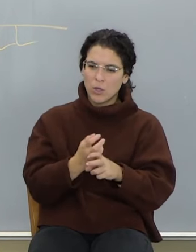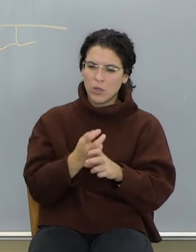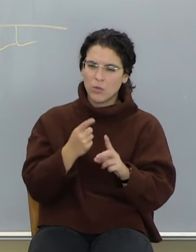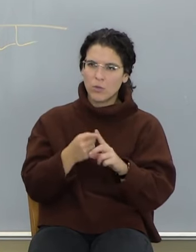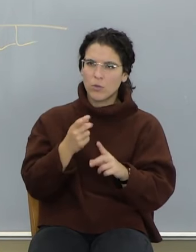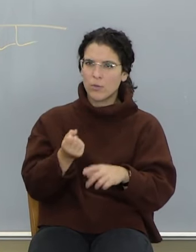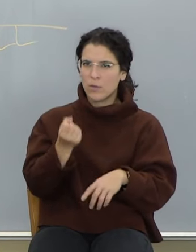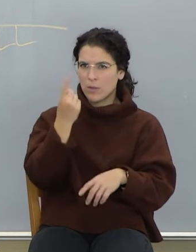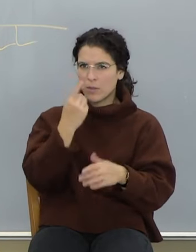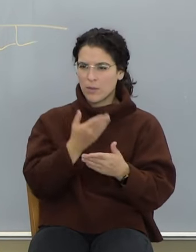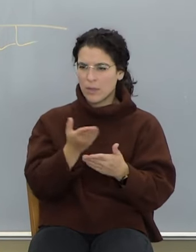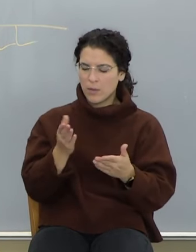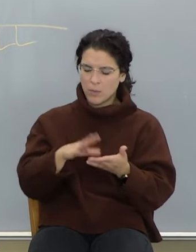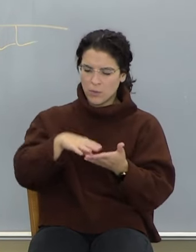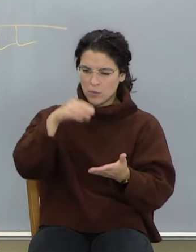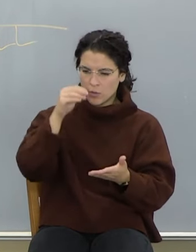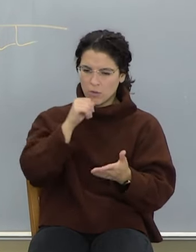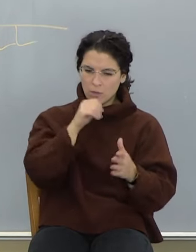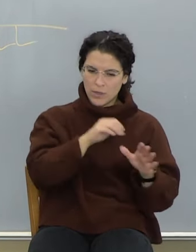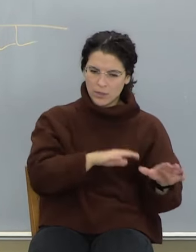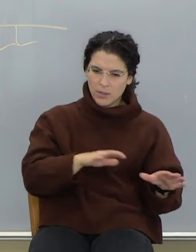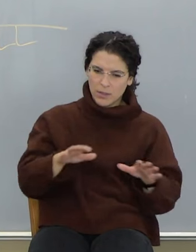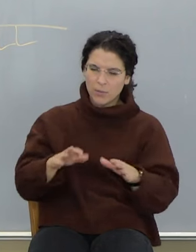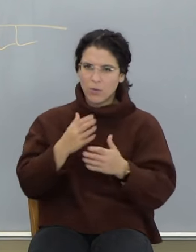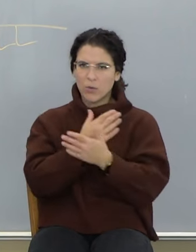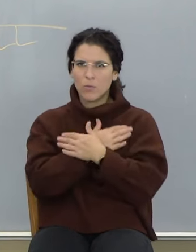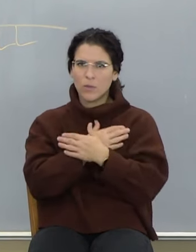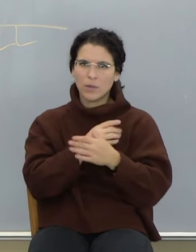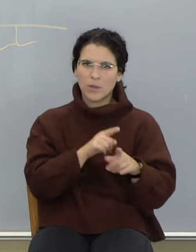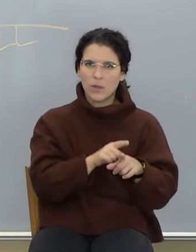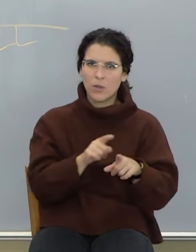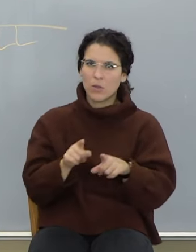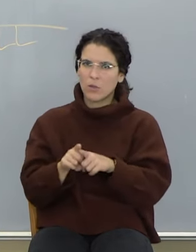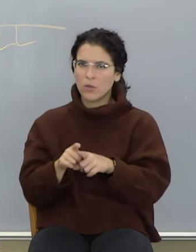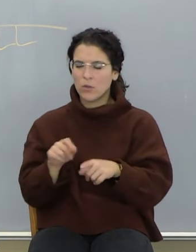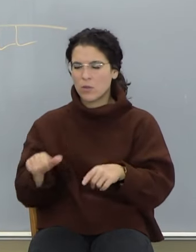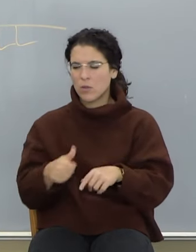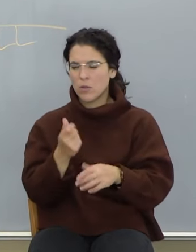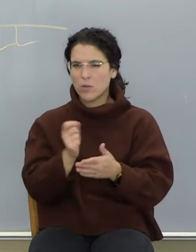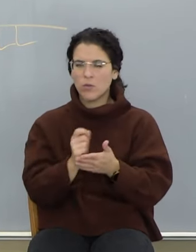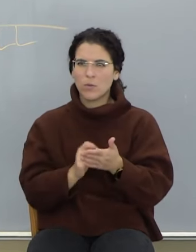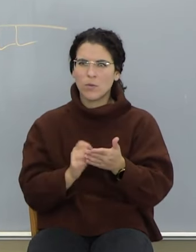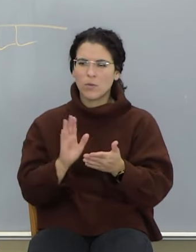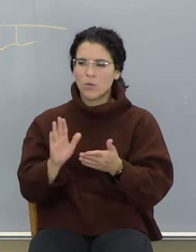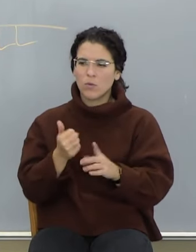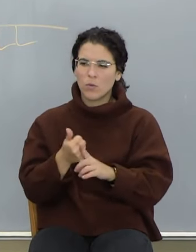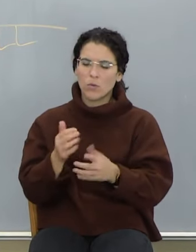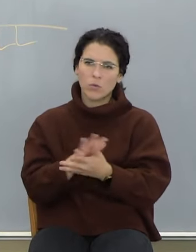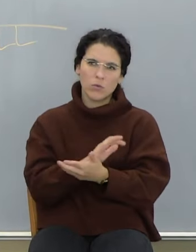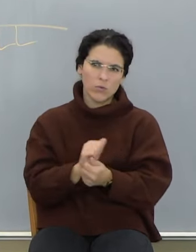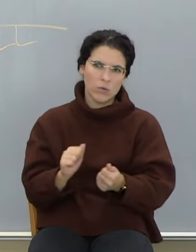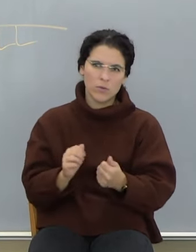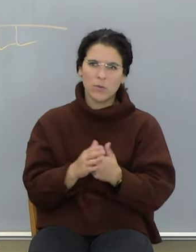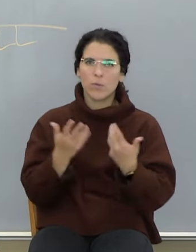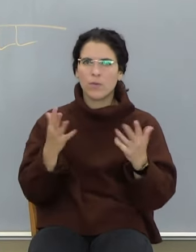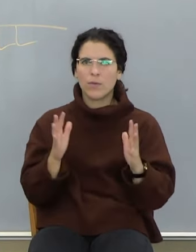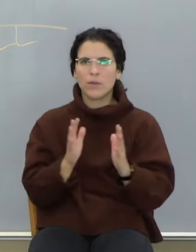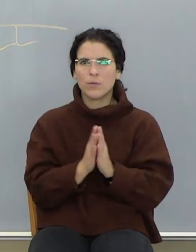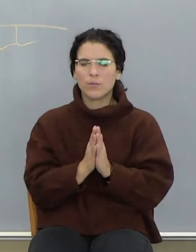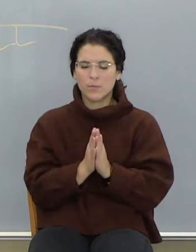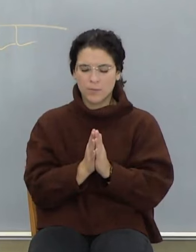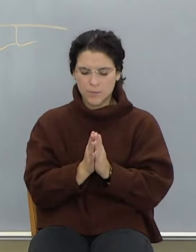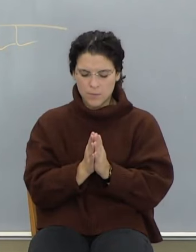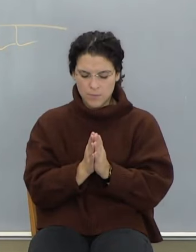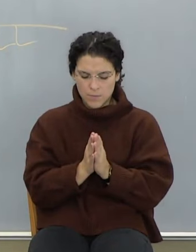that they which are learned in unstable rest, as they do also the other scriptures unto their own destruction. We're done.